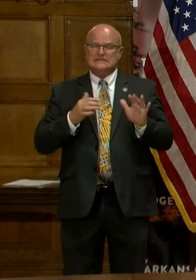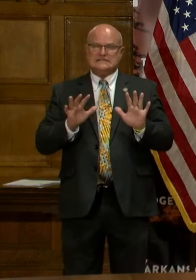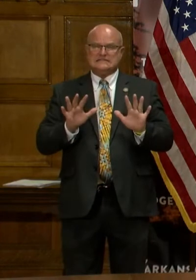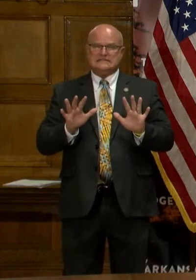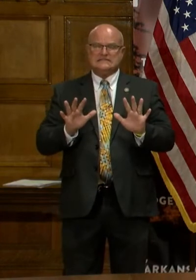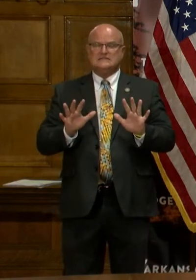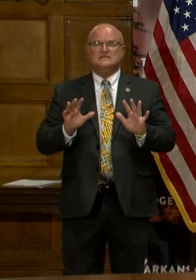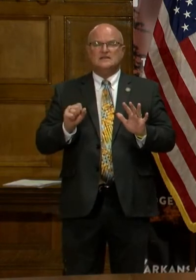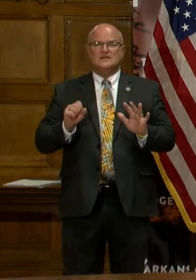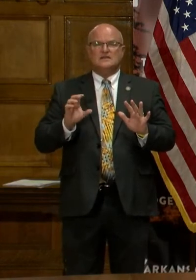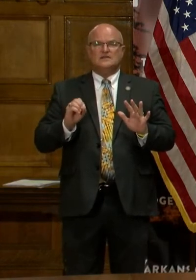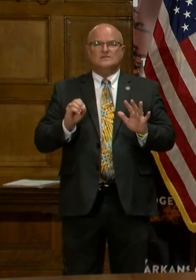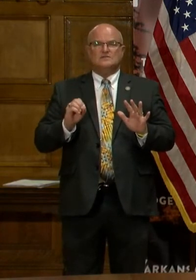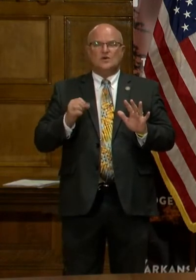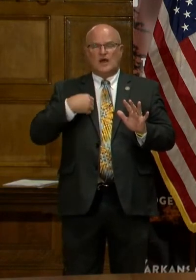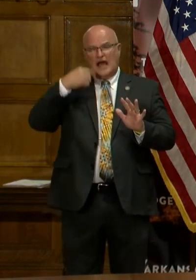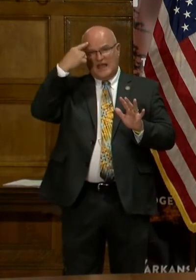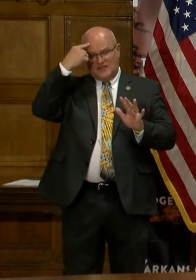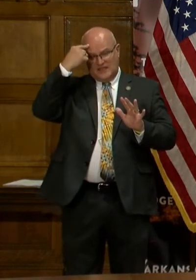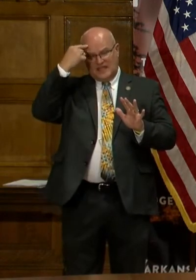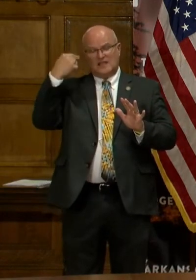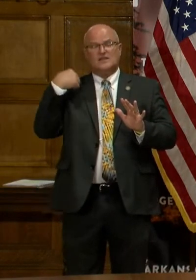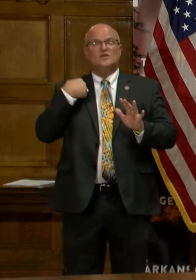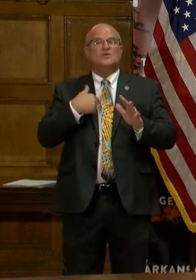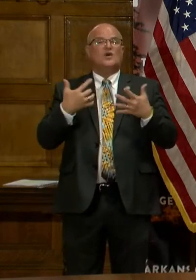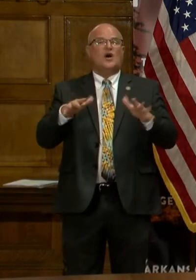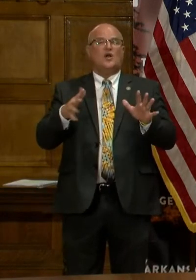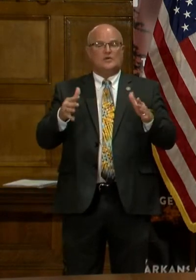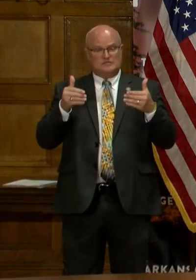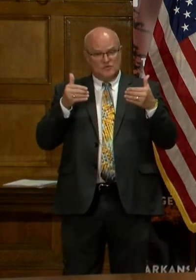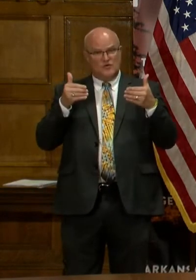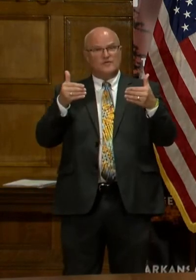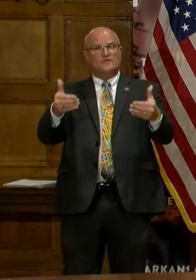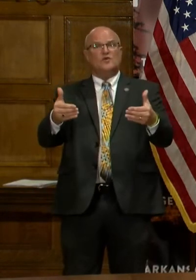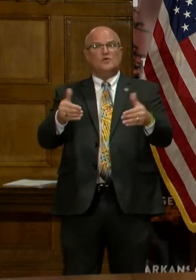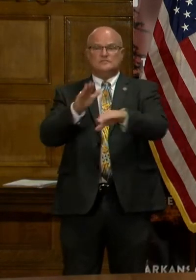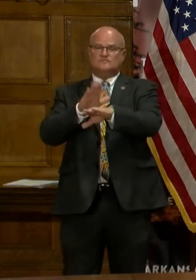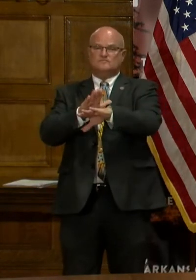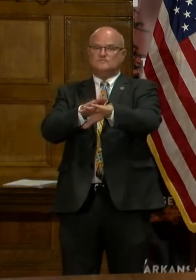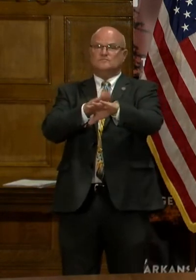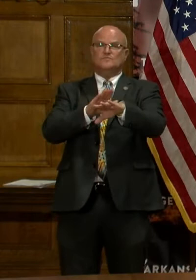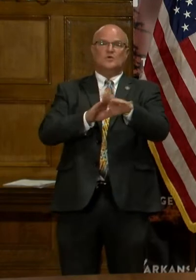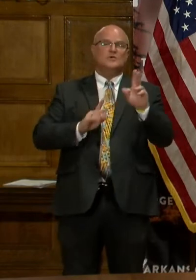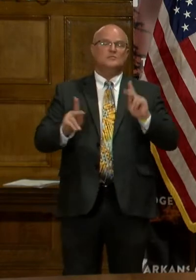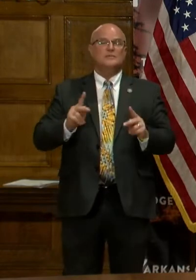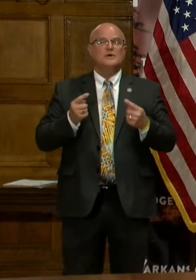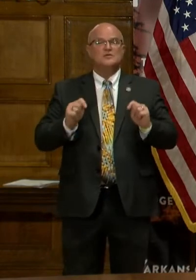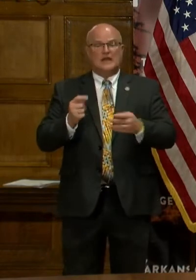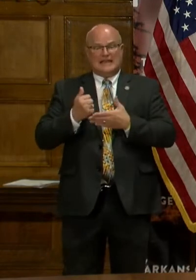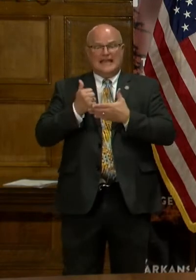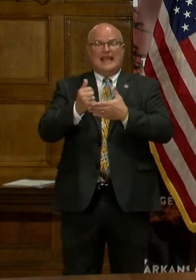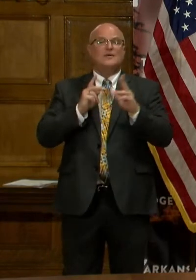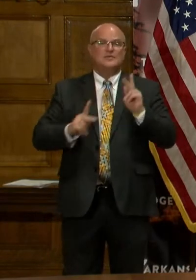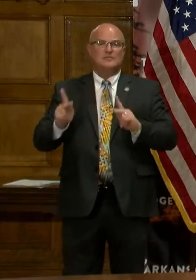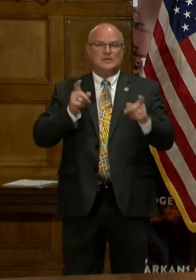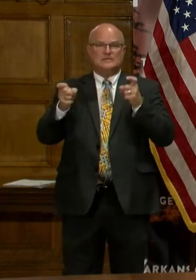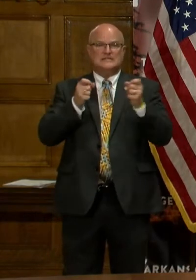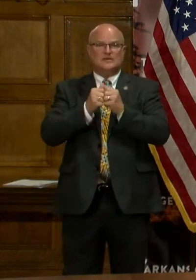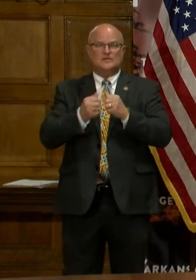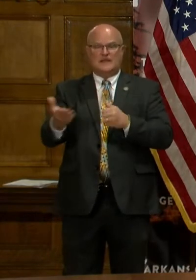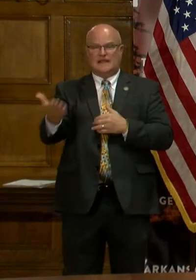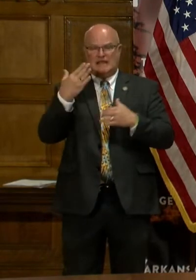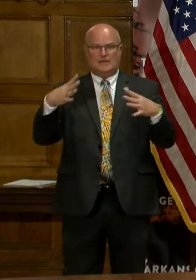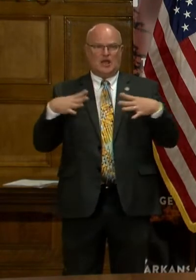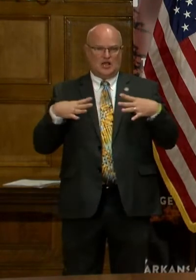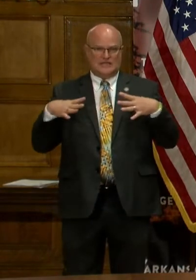that. So I think we are already going forward and warning the public, trying to help the public deal with the coming